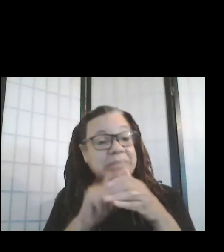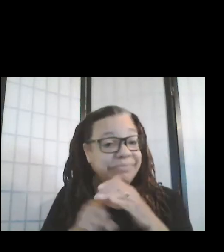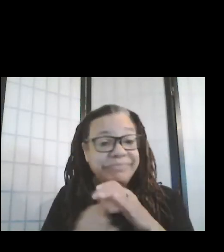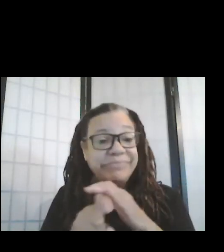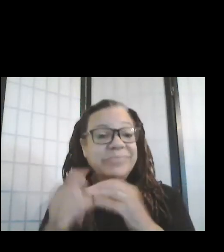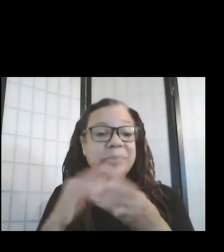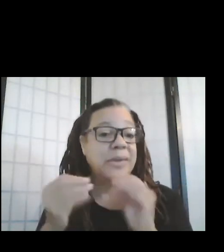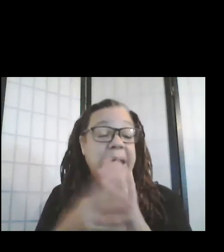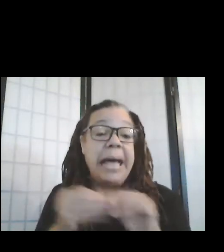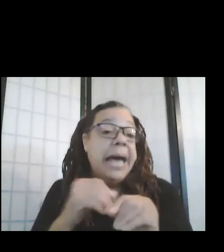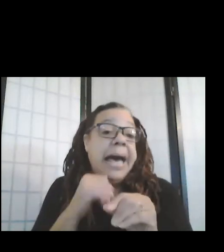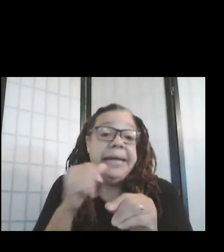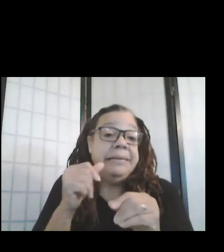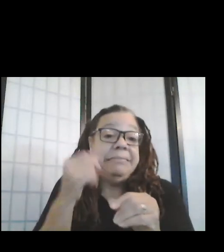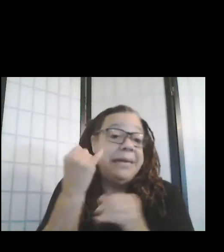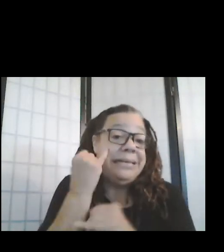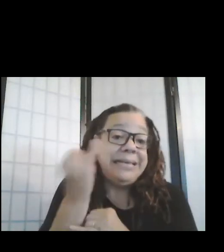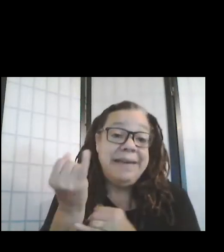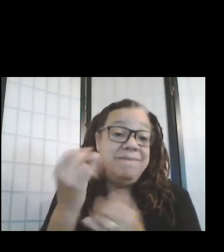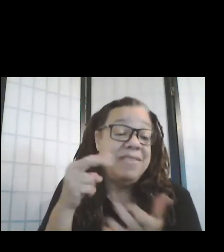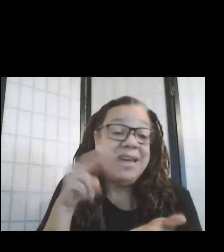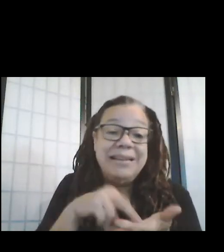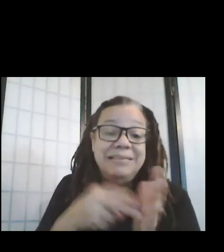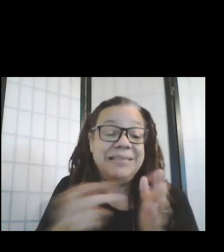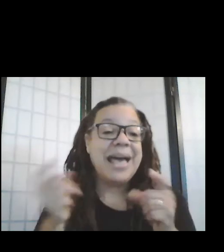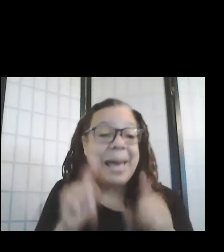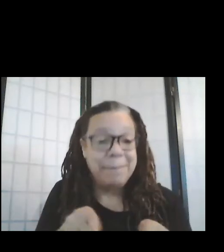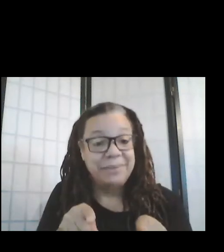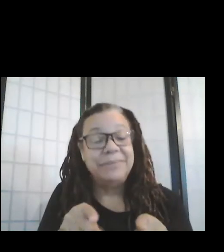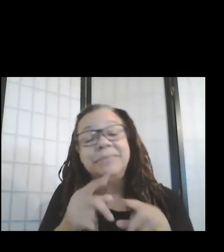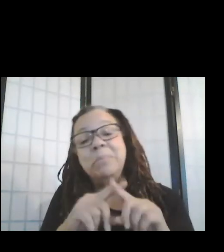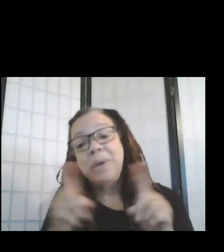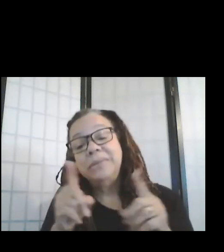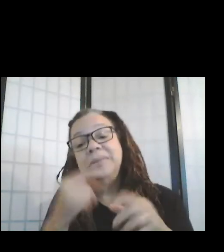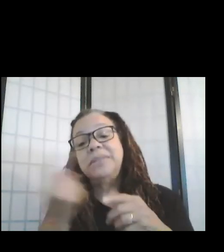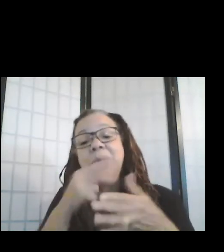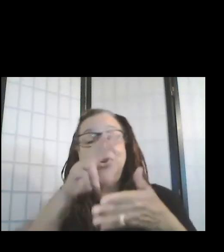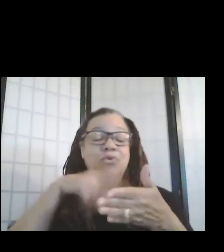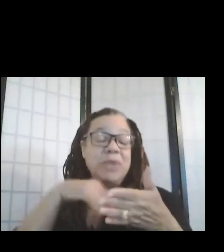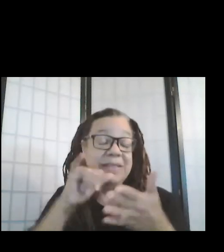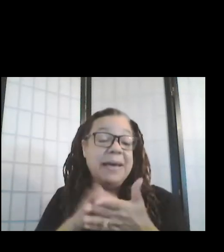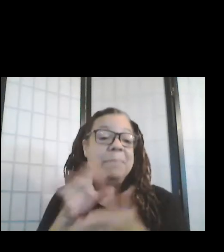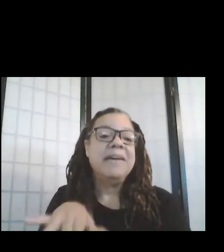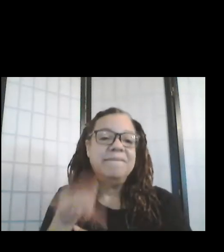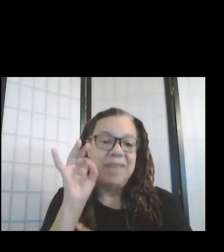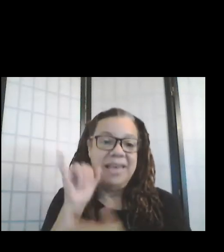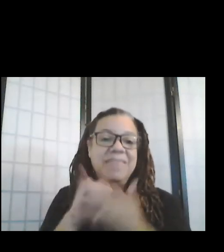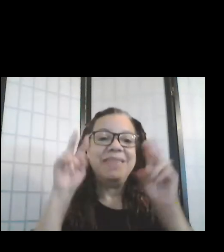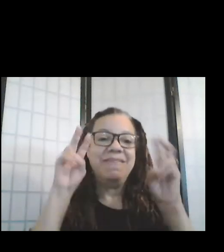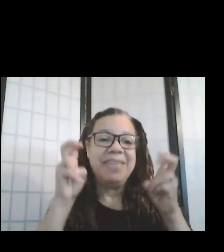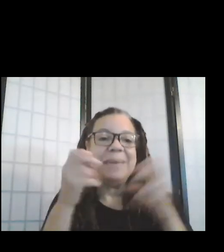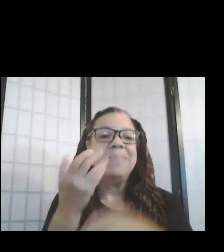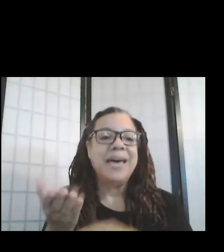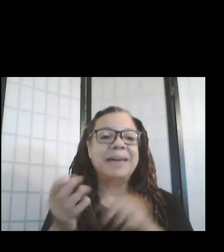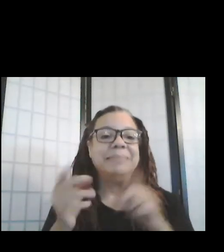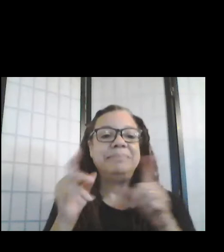wasn't intending any of that, but I think a reader might find that there. I found